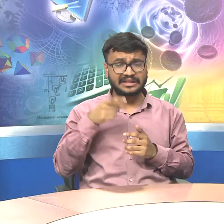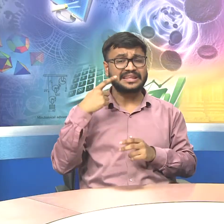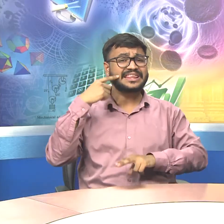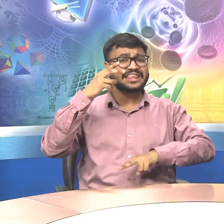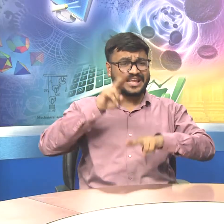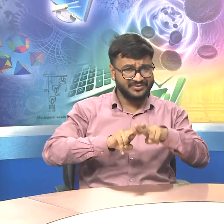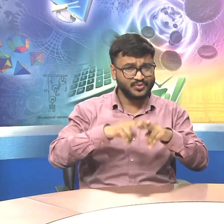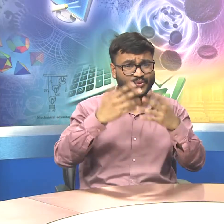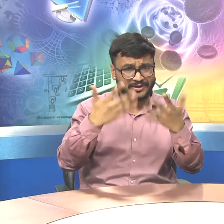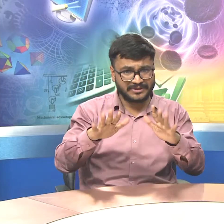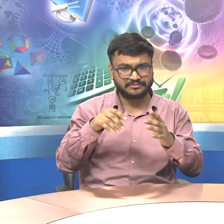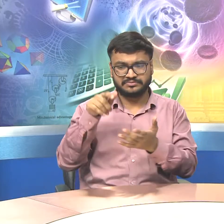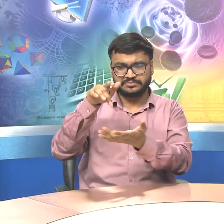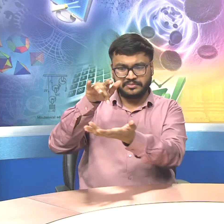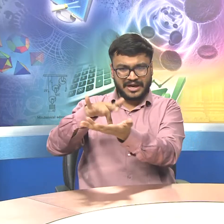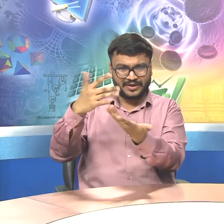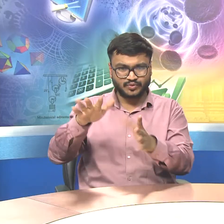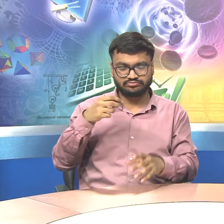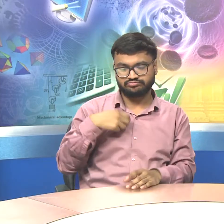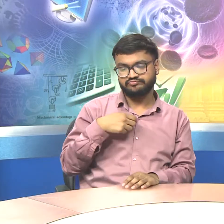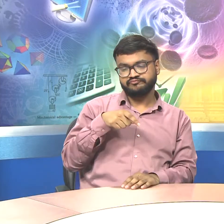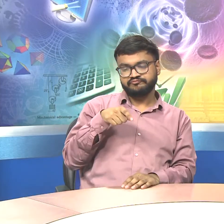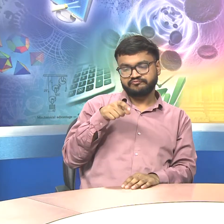And take him to my house.